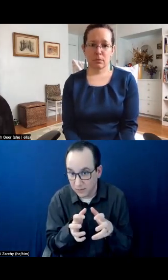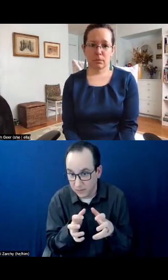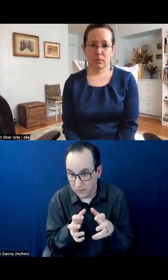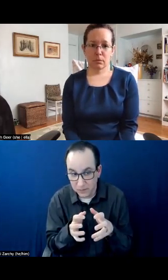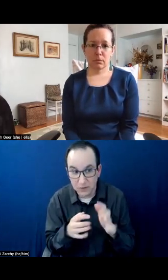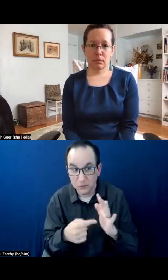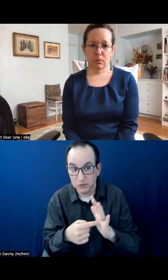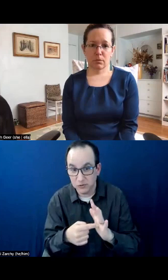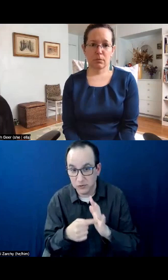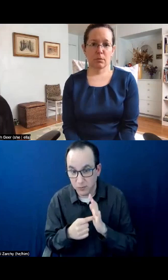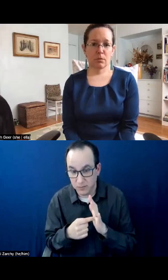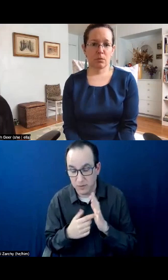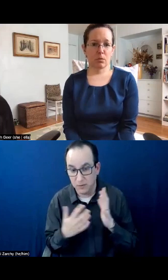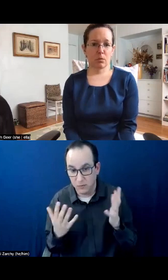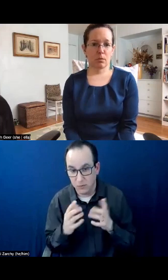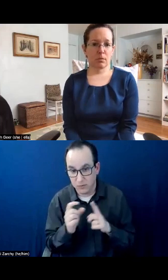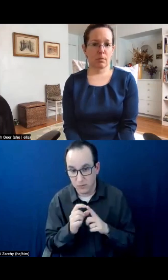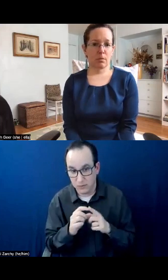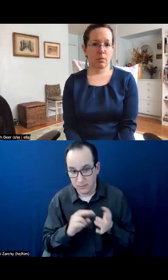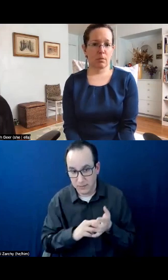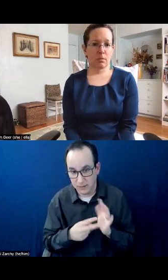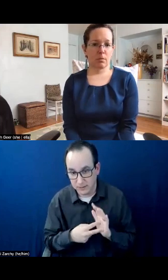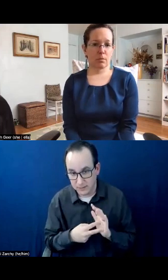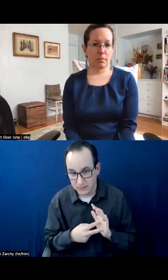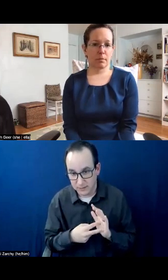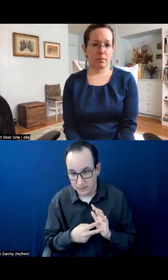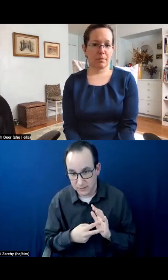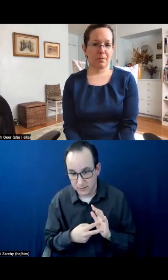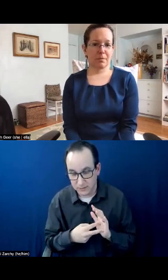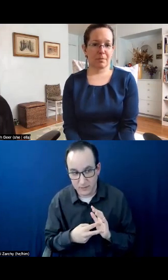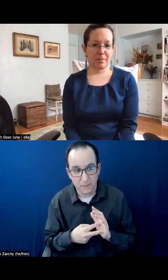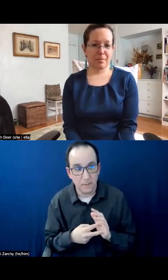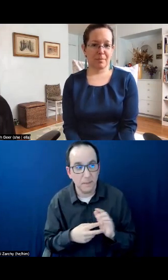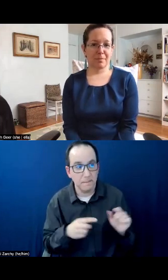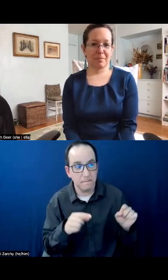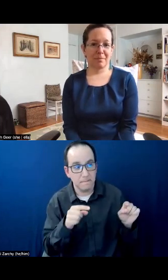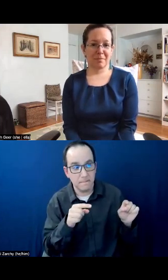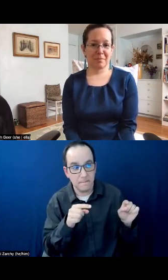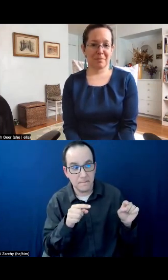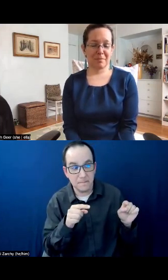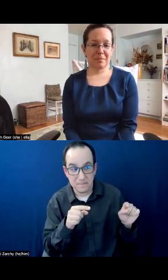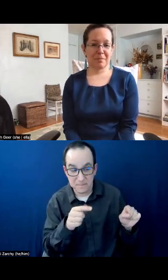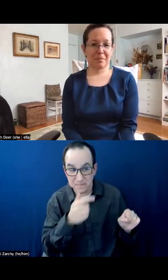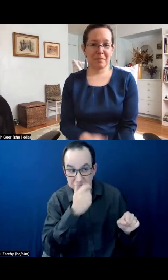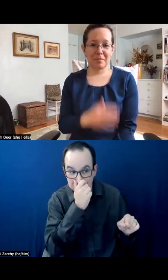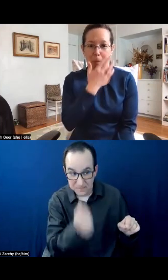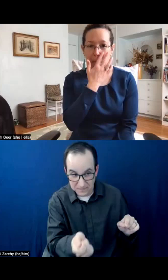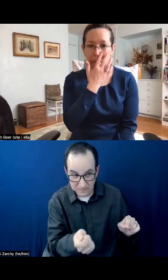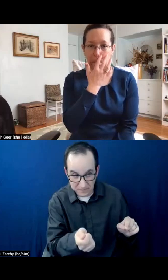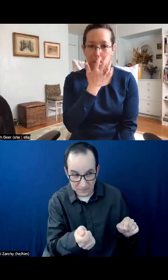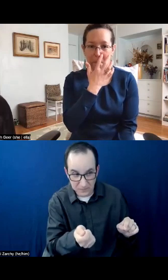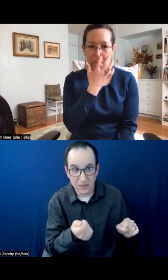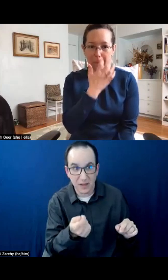okay, so use this Play-Doh and show me what this term means.